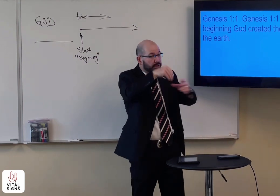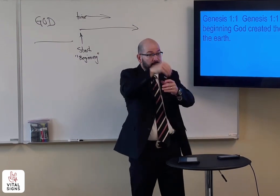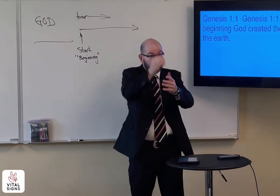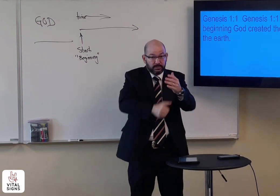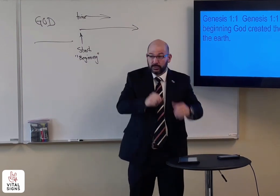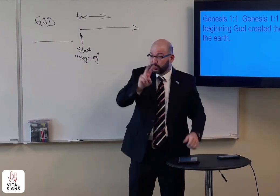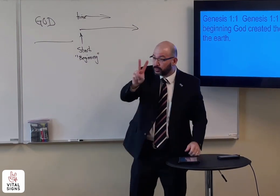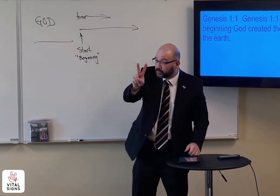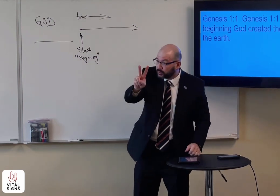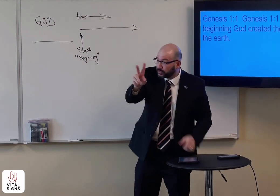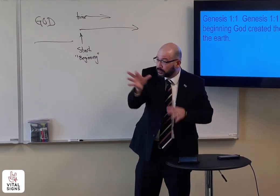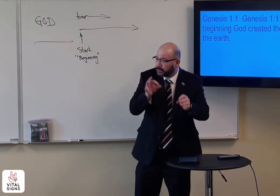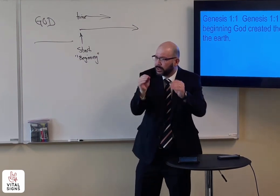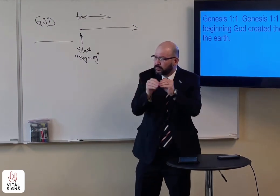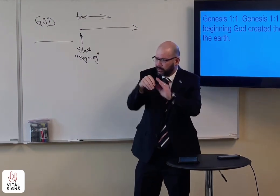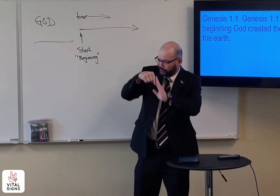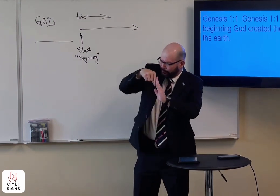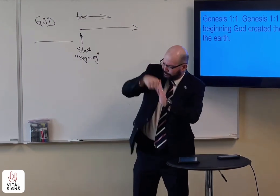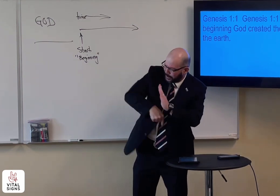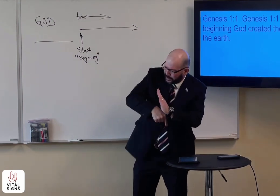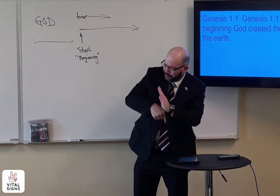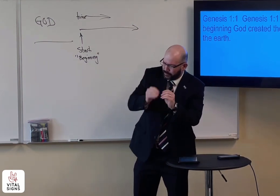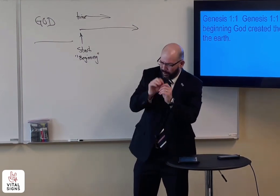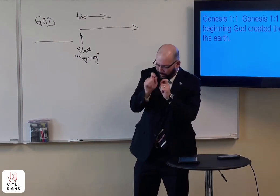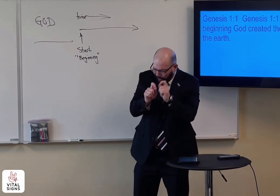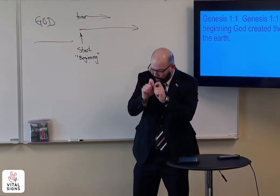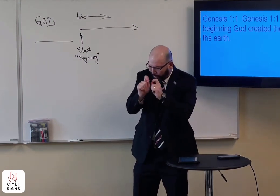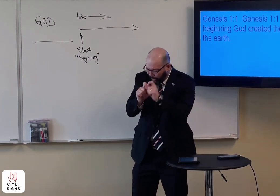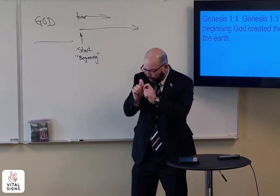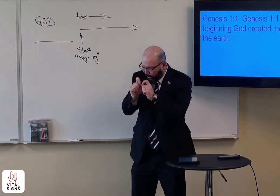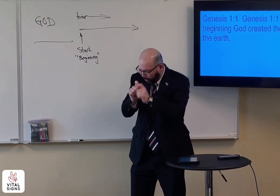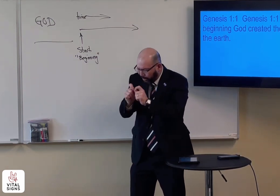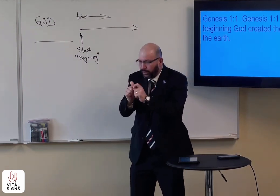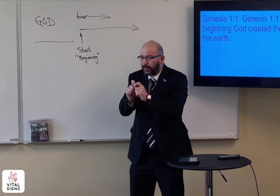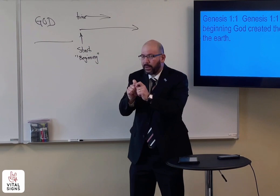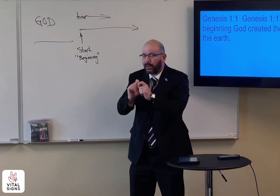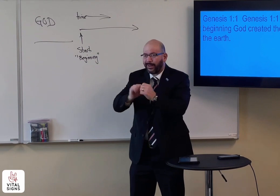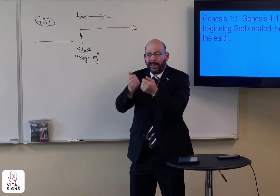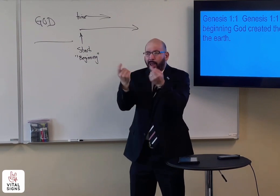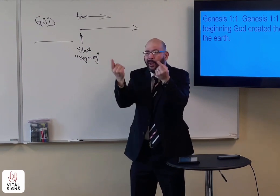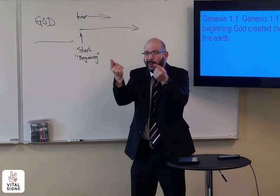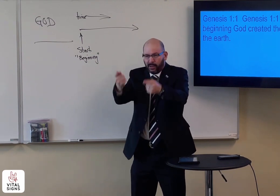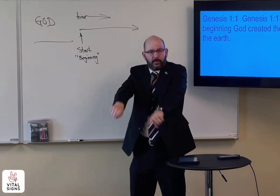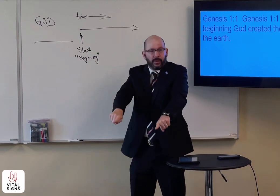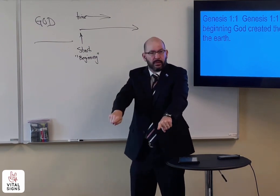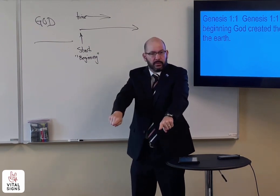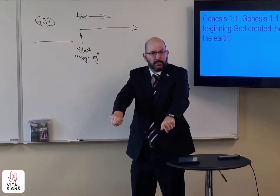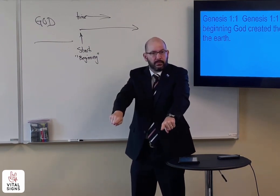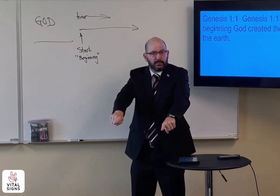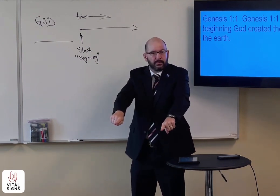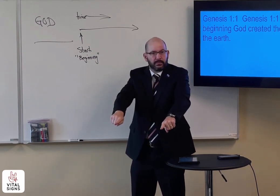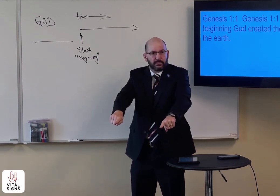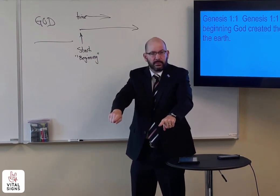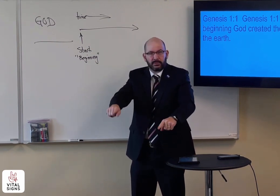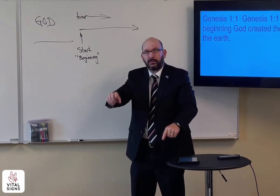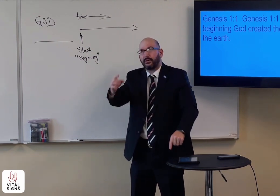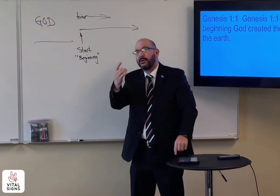chapter 2, he made more things. He gets a little more specific in what things he made and what happened.